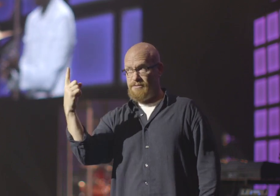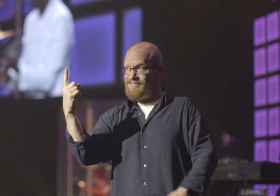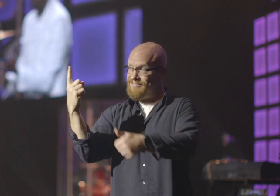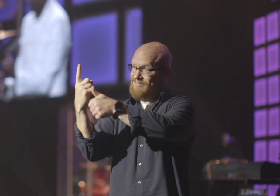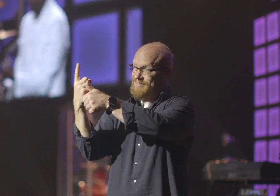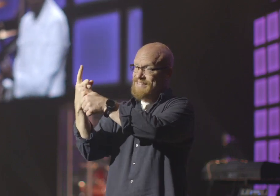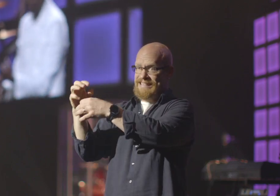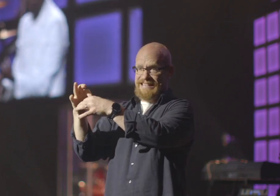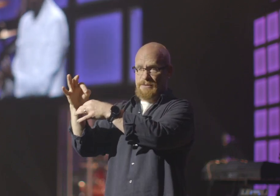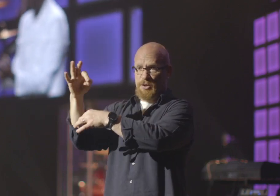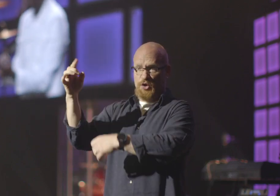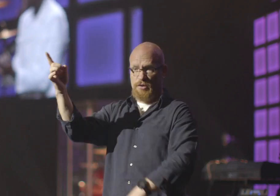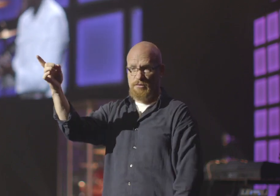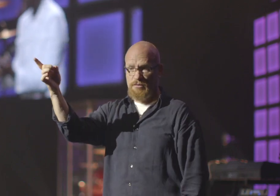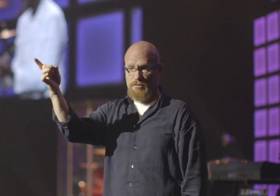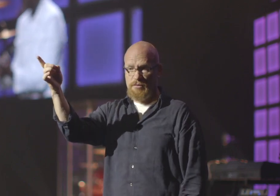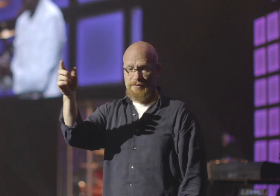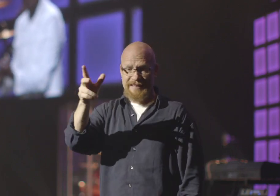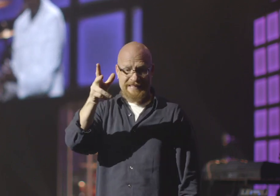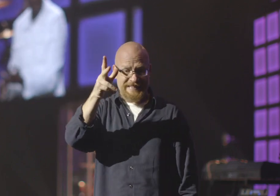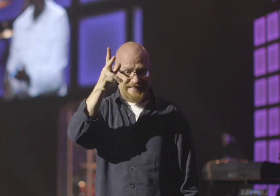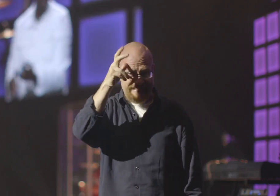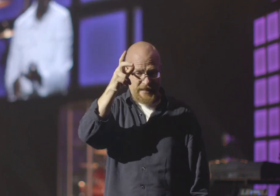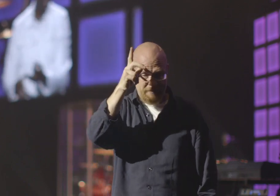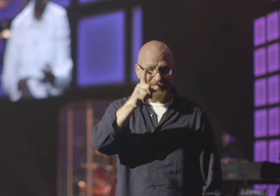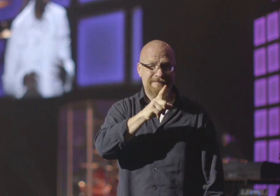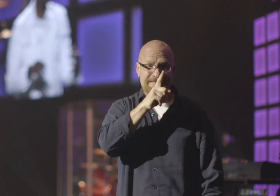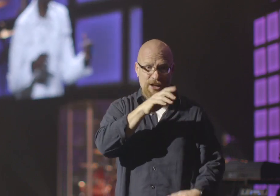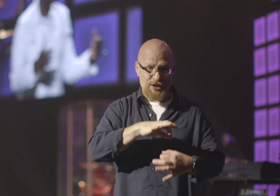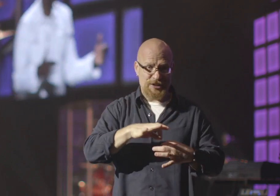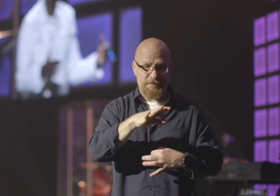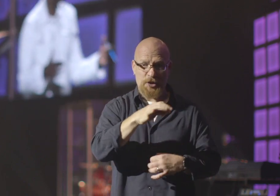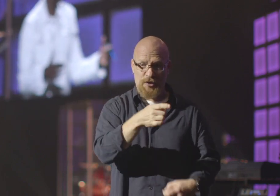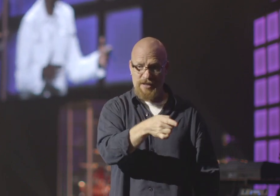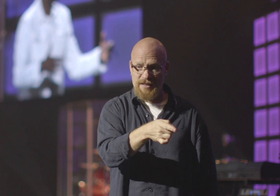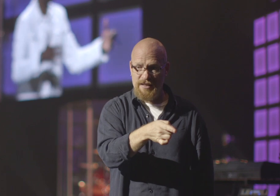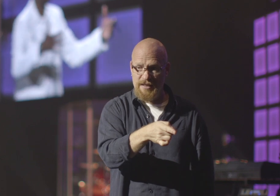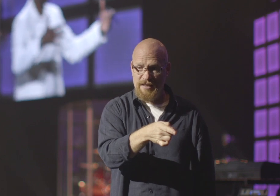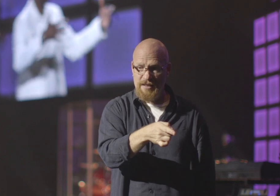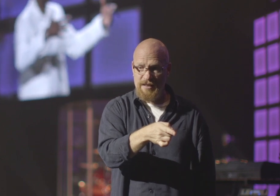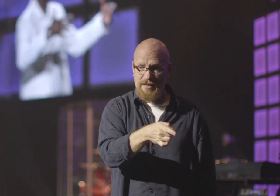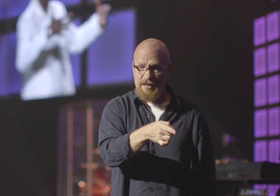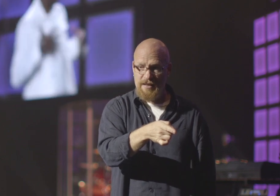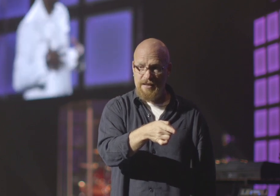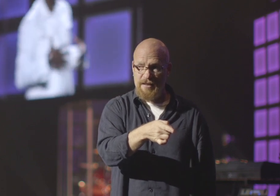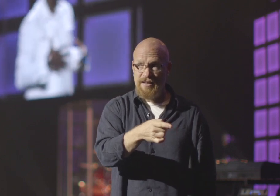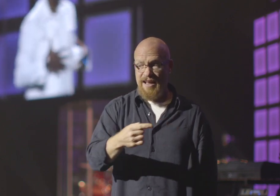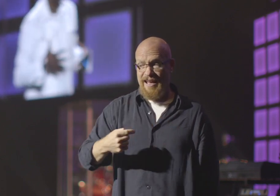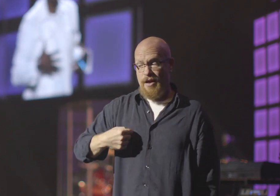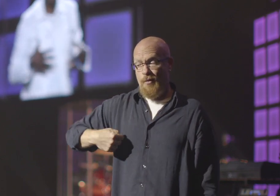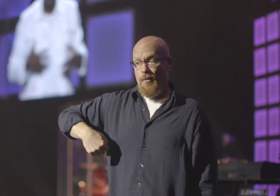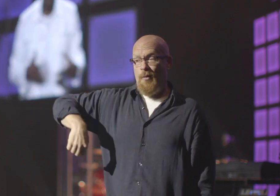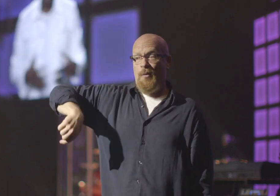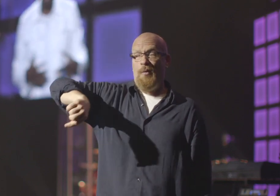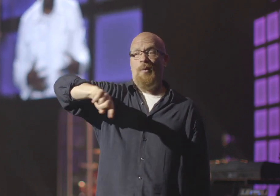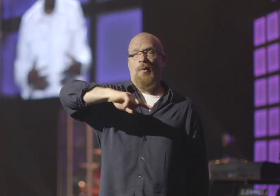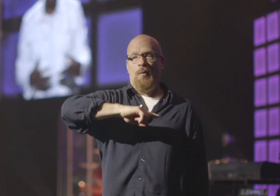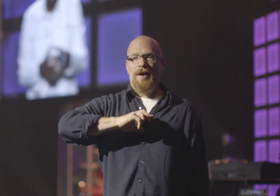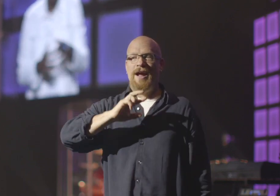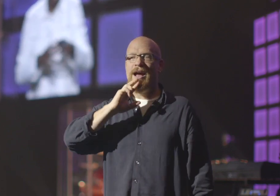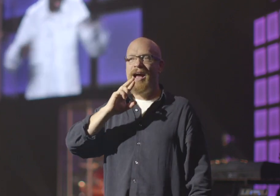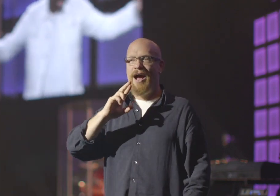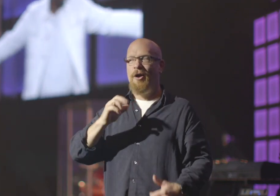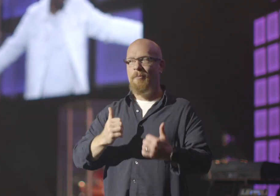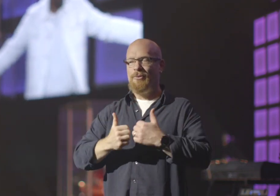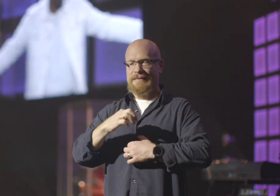he's a spirit. Demons are spirit. And I submit unto you, we are spirits. You